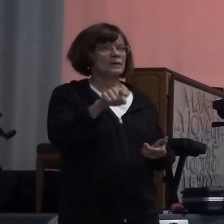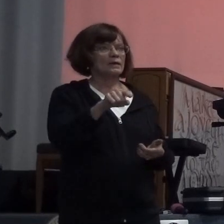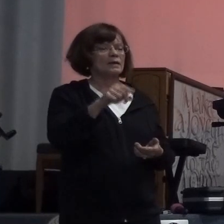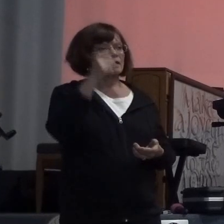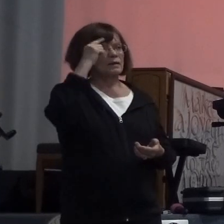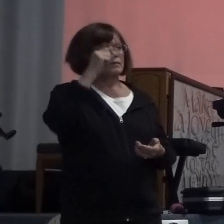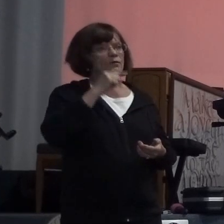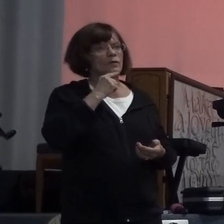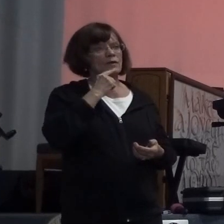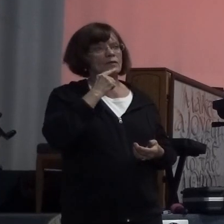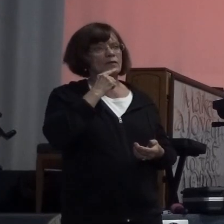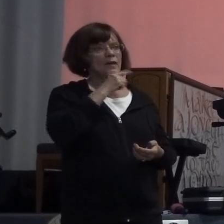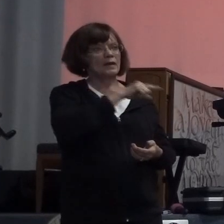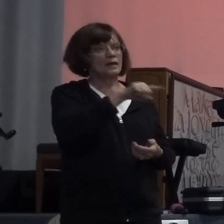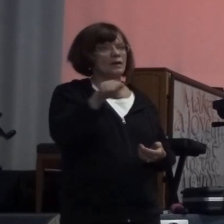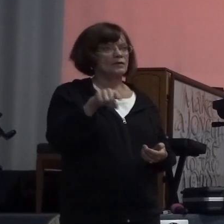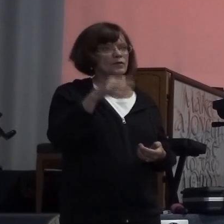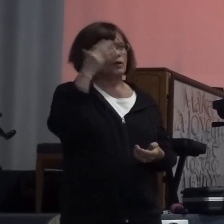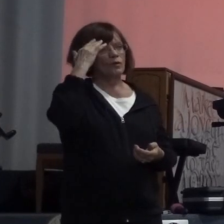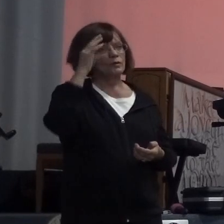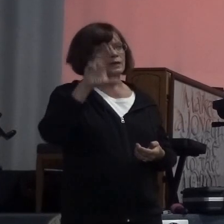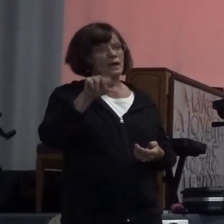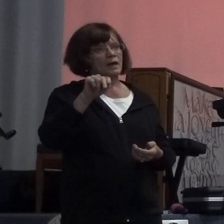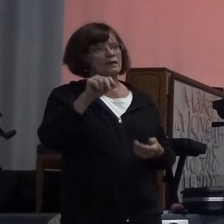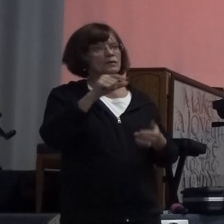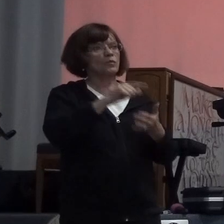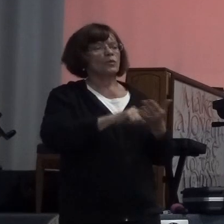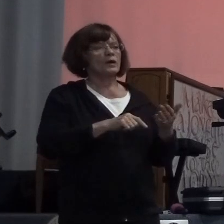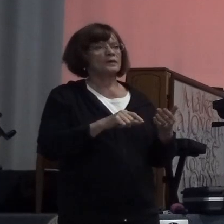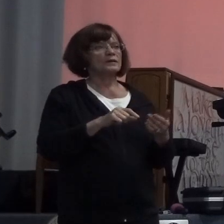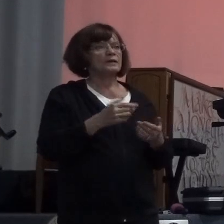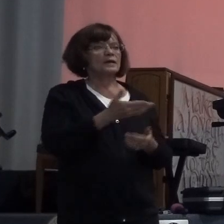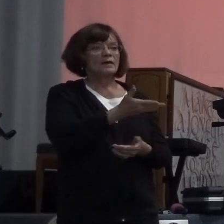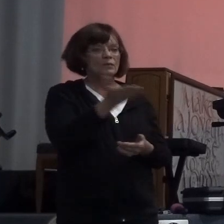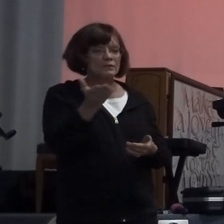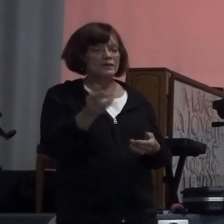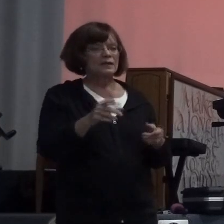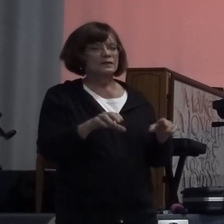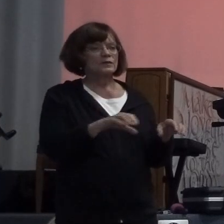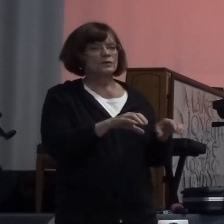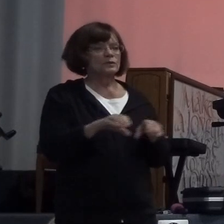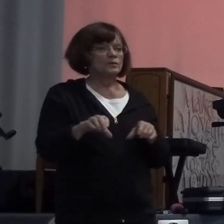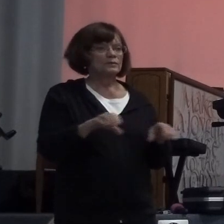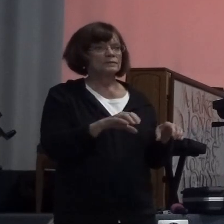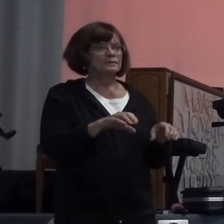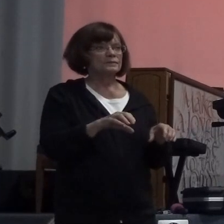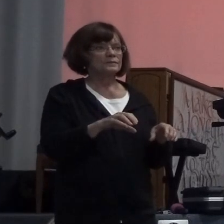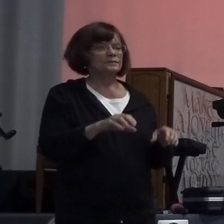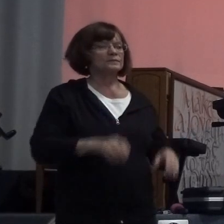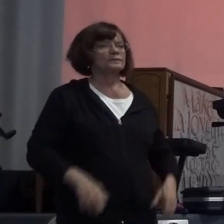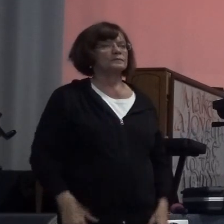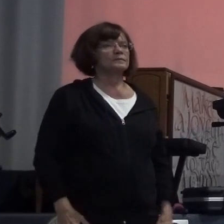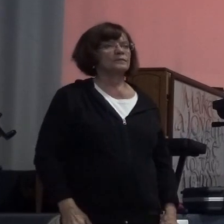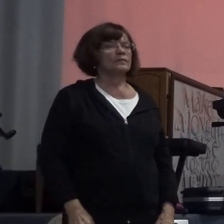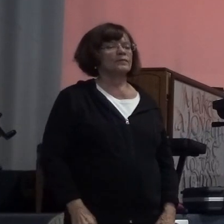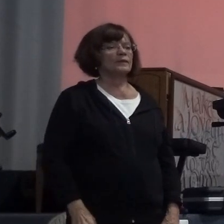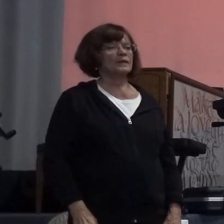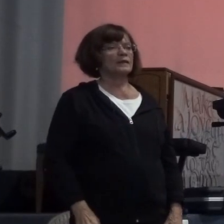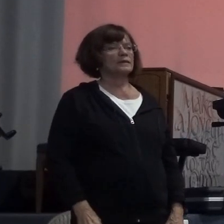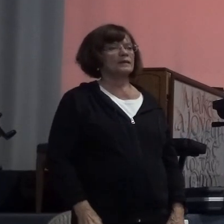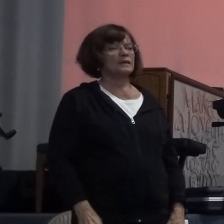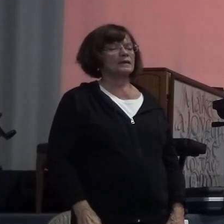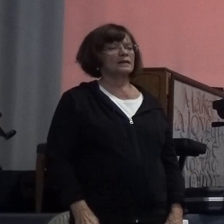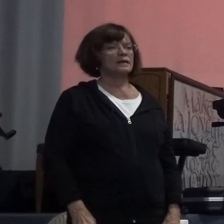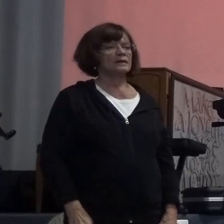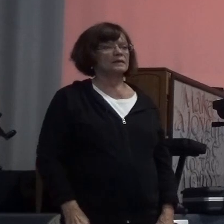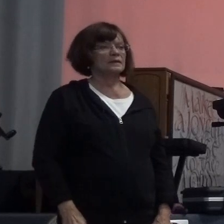the soldiers that hung him on the cross, they cast lots for his garments. So basically they